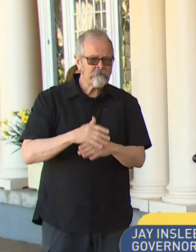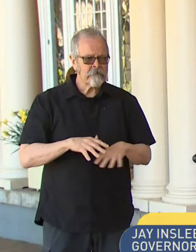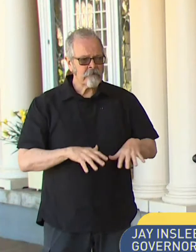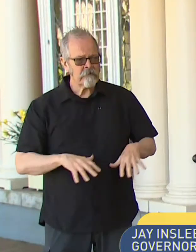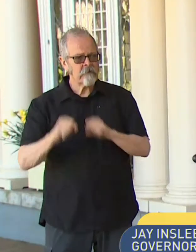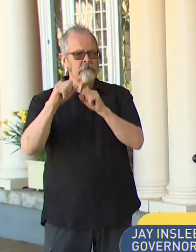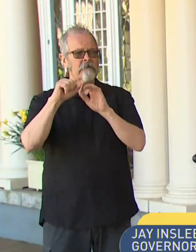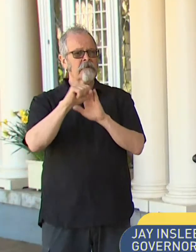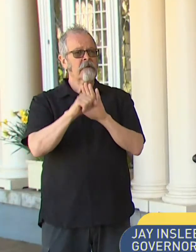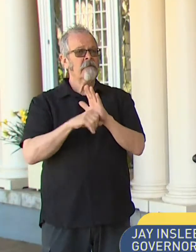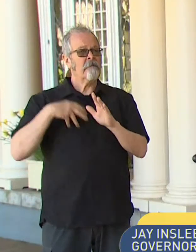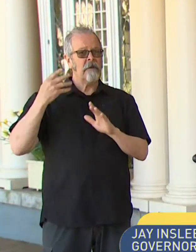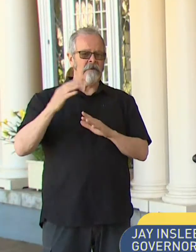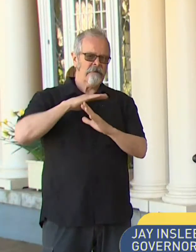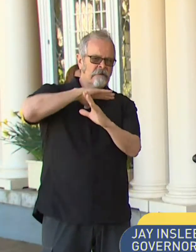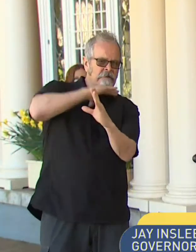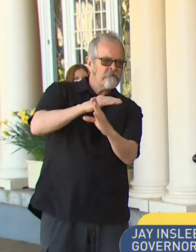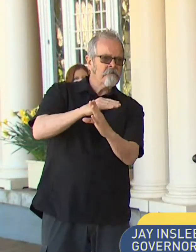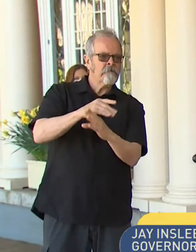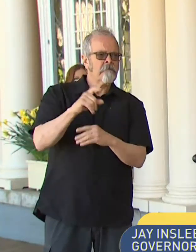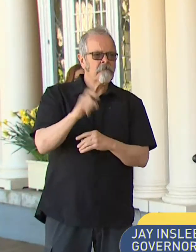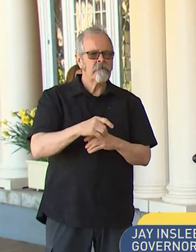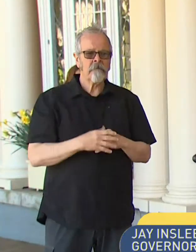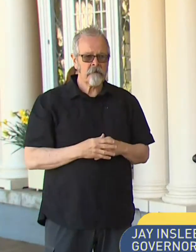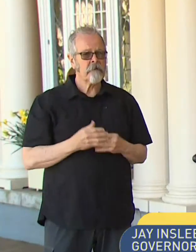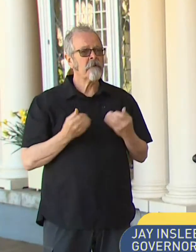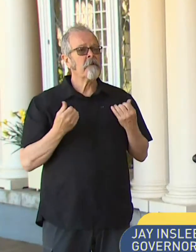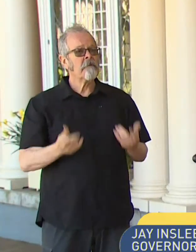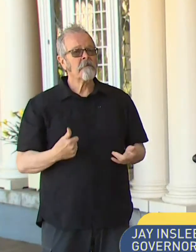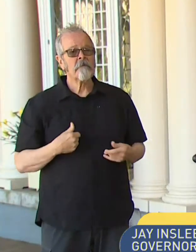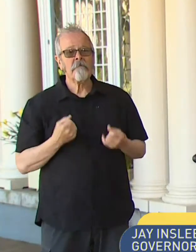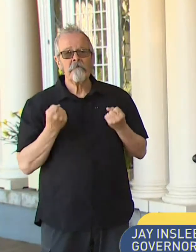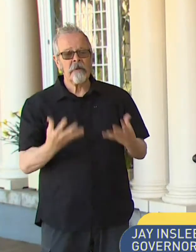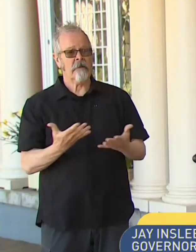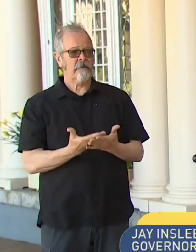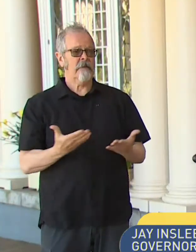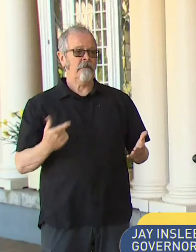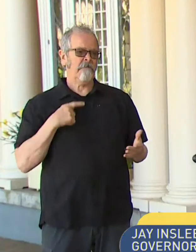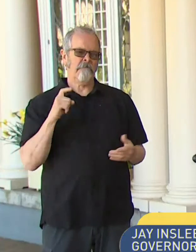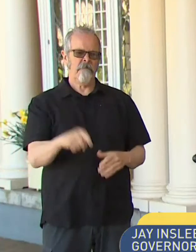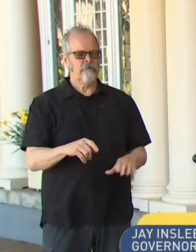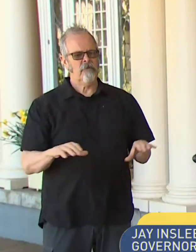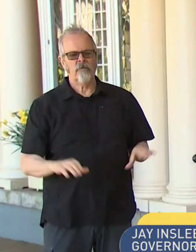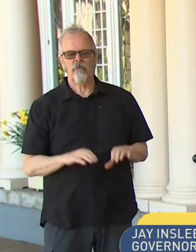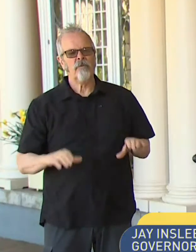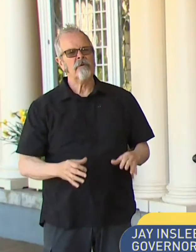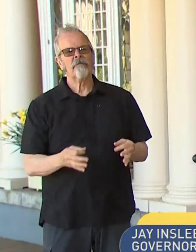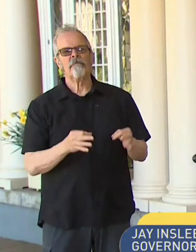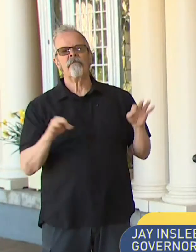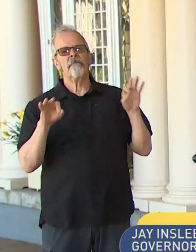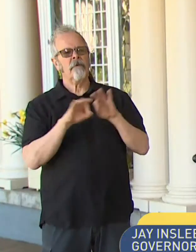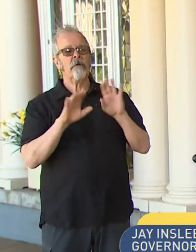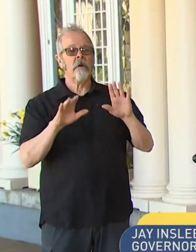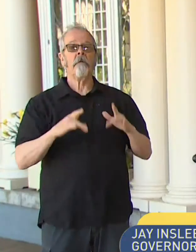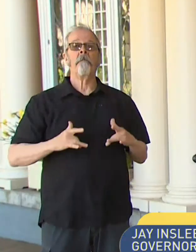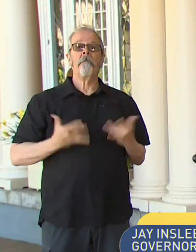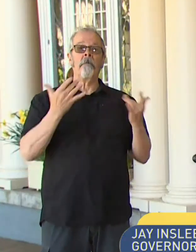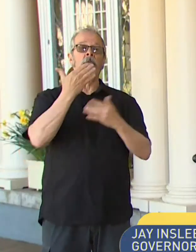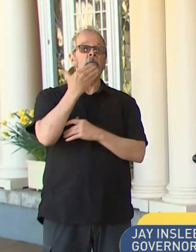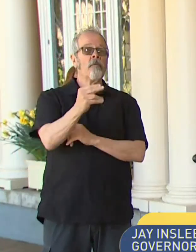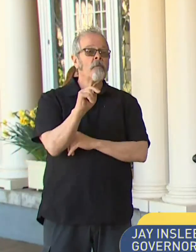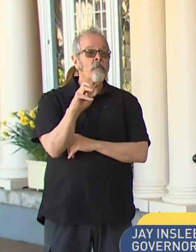Washington. So there are some things we need to do today. Now here's the good news. We